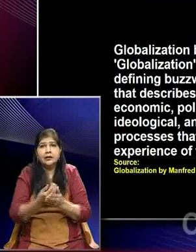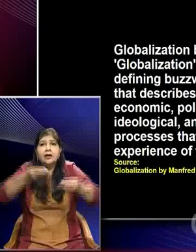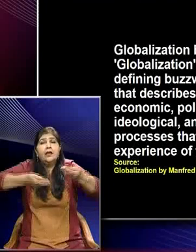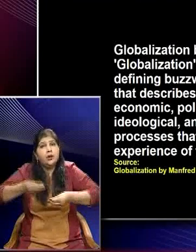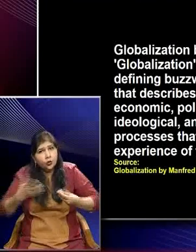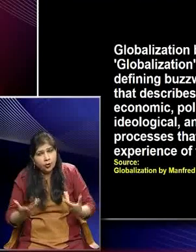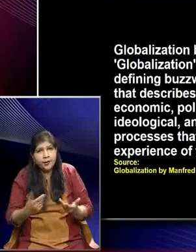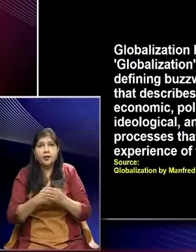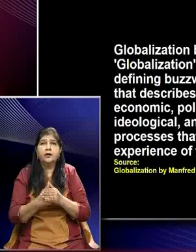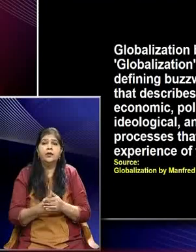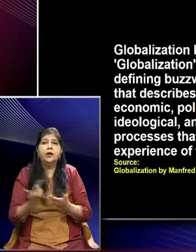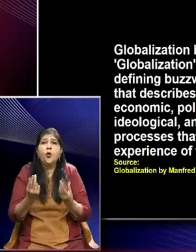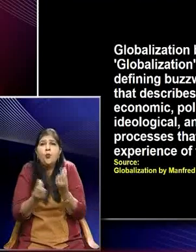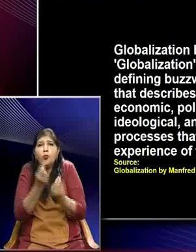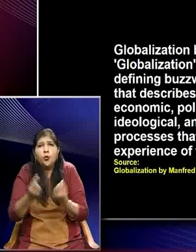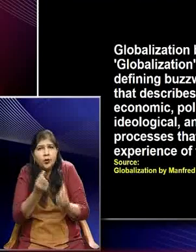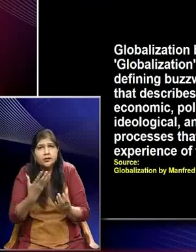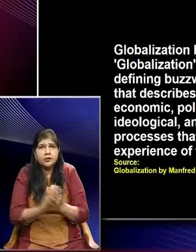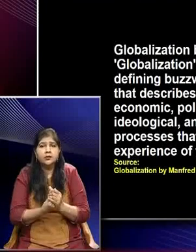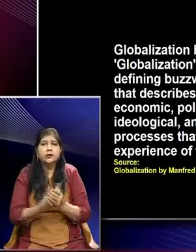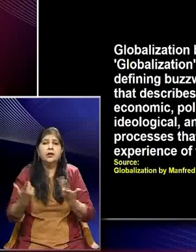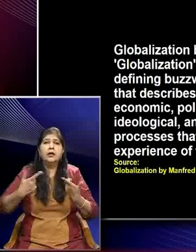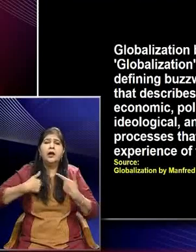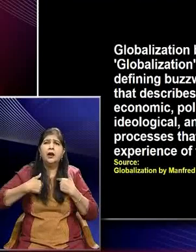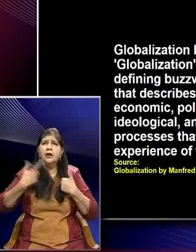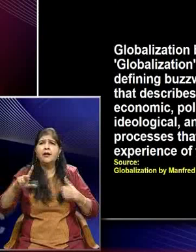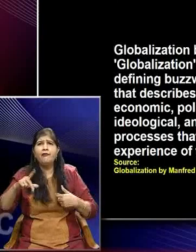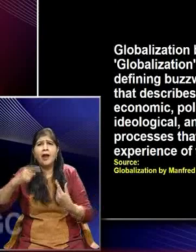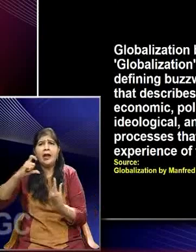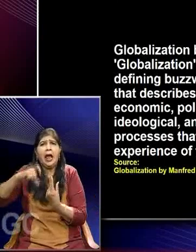economic, political, cultural,